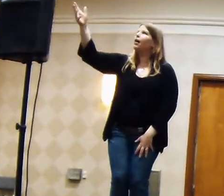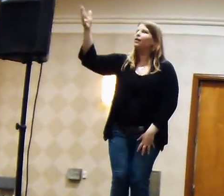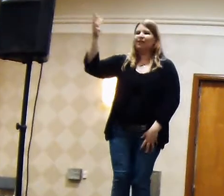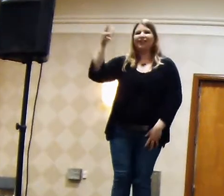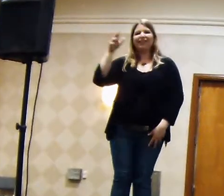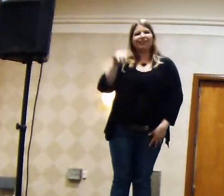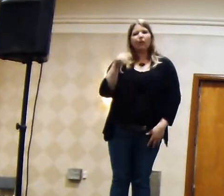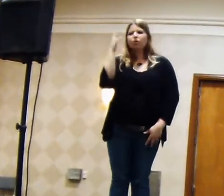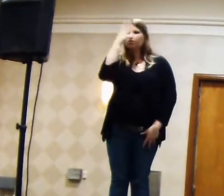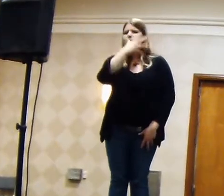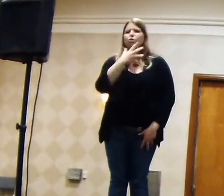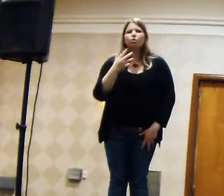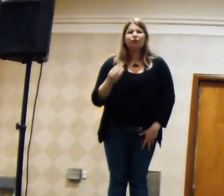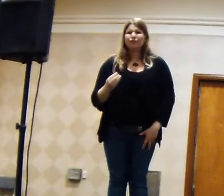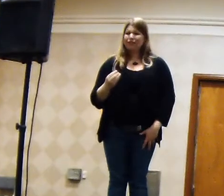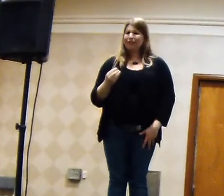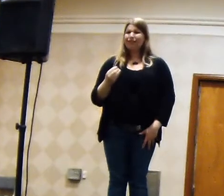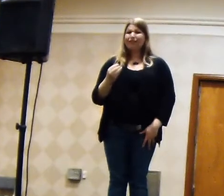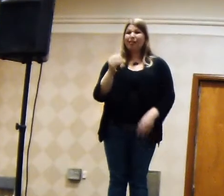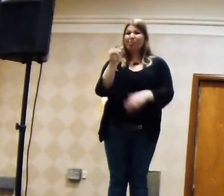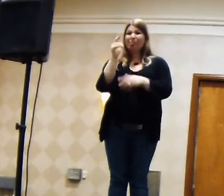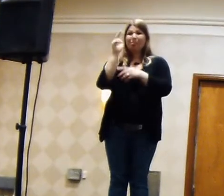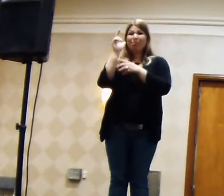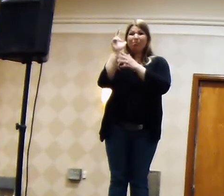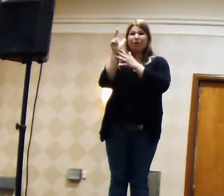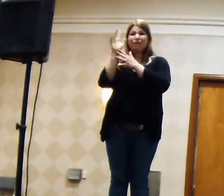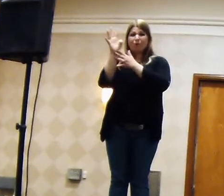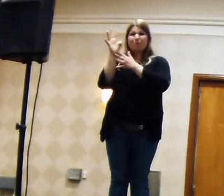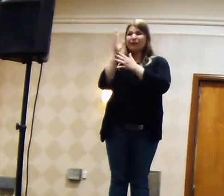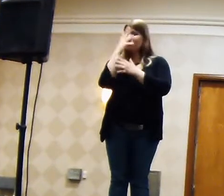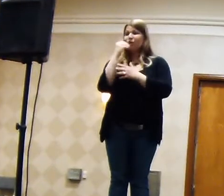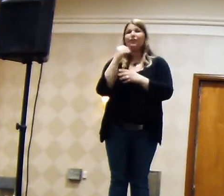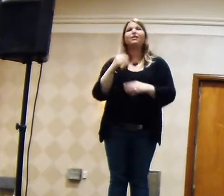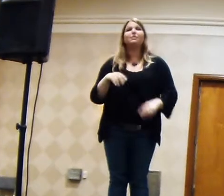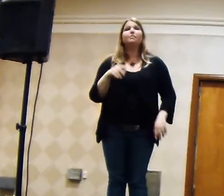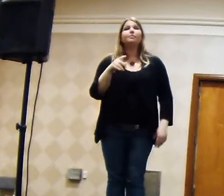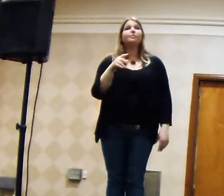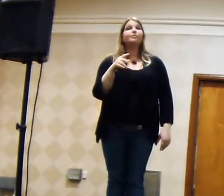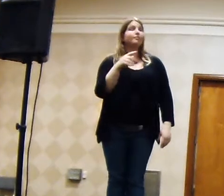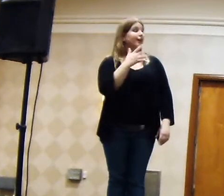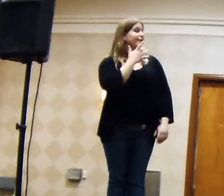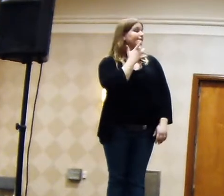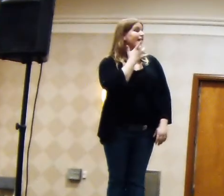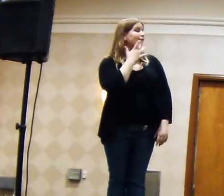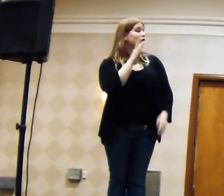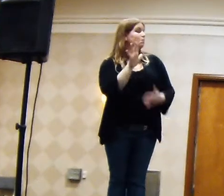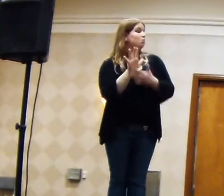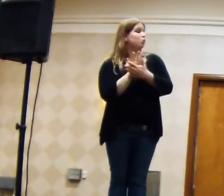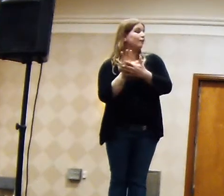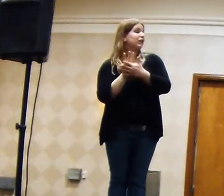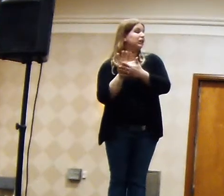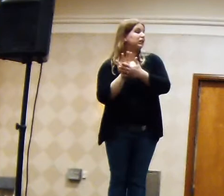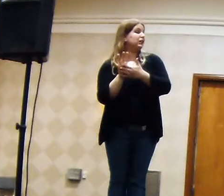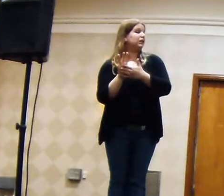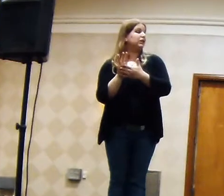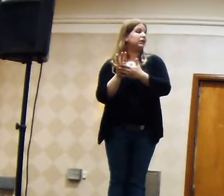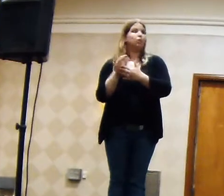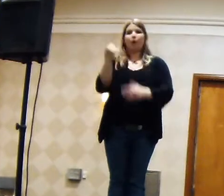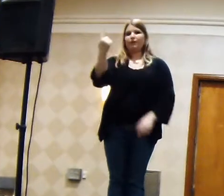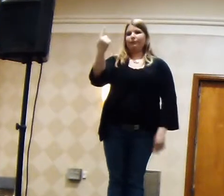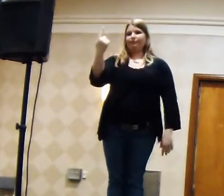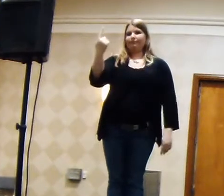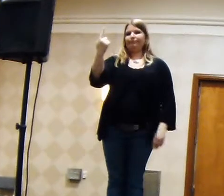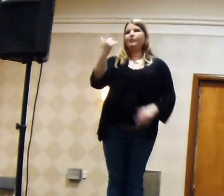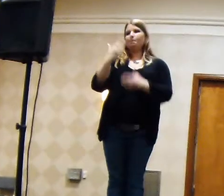3 or 4 minutes of film. That's my favorite part. Thanks. And what was your favorite Back to the Future movie? I think Back to the Future